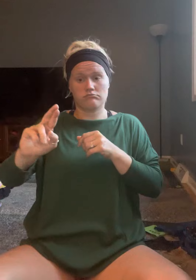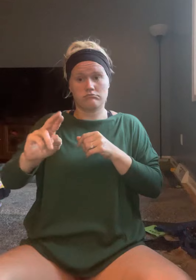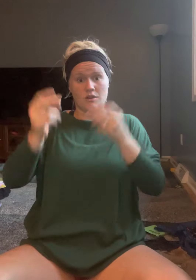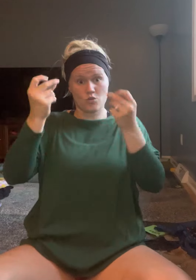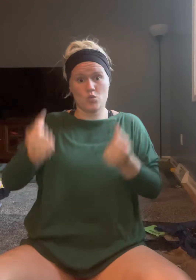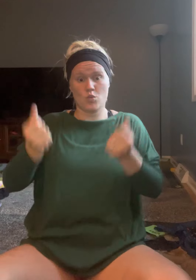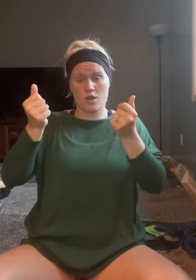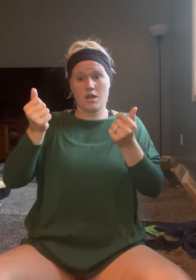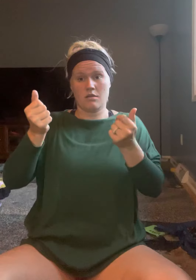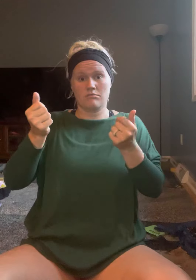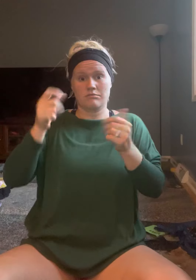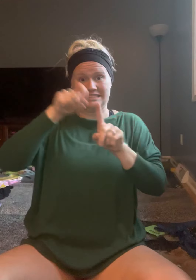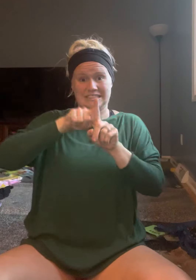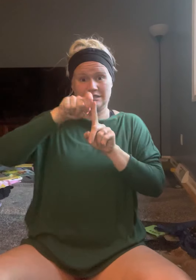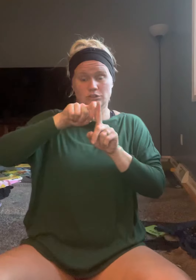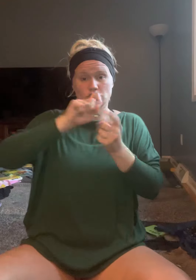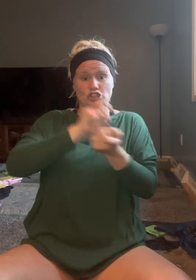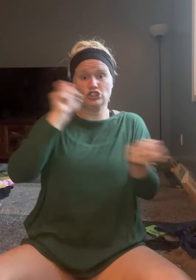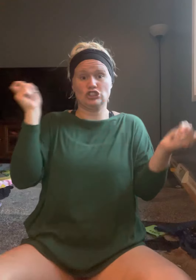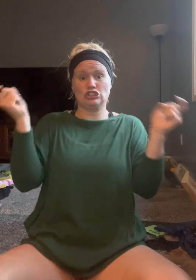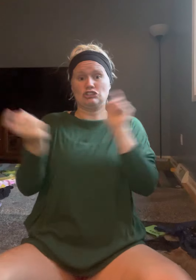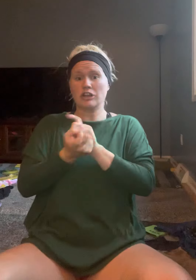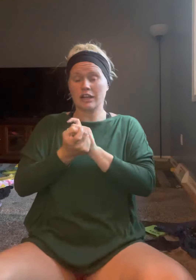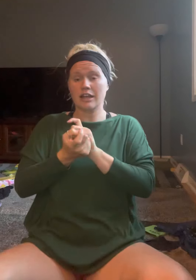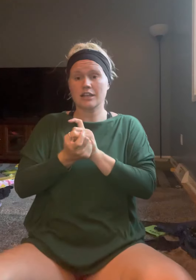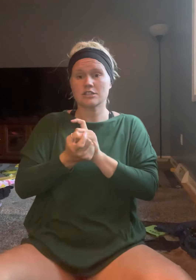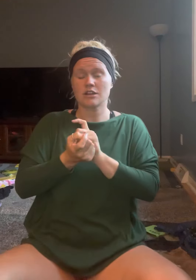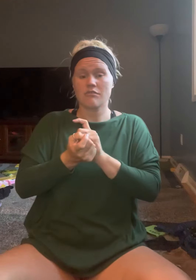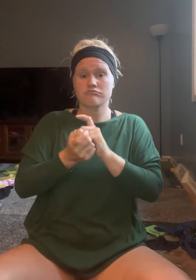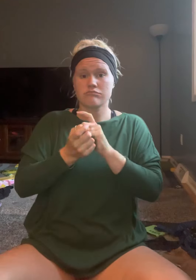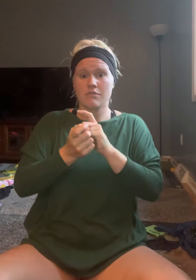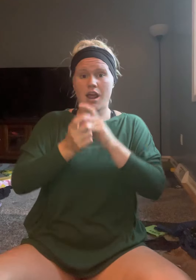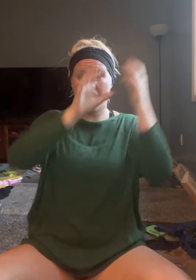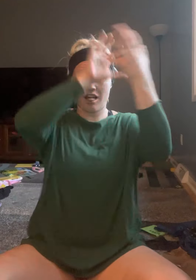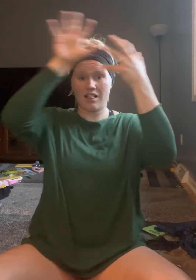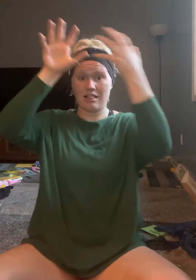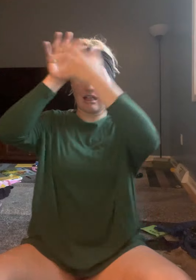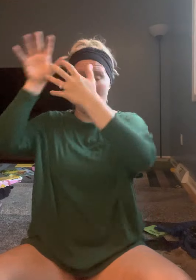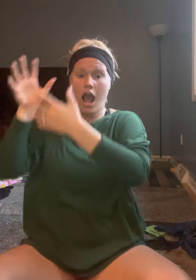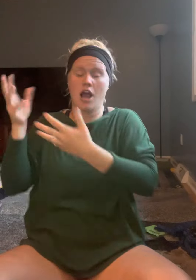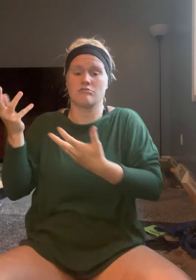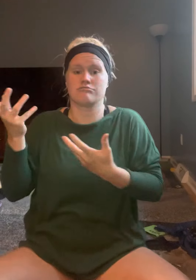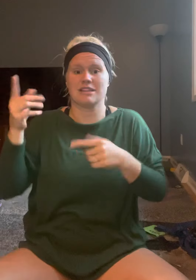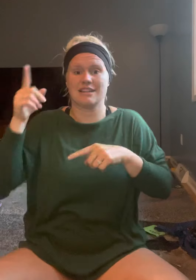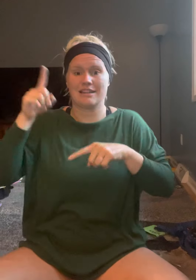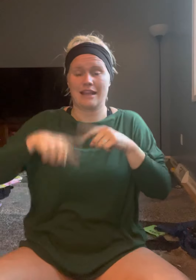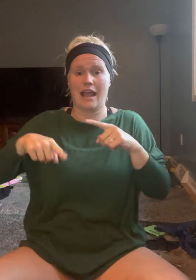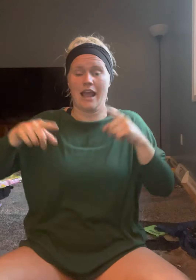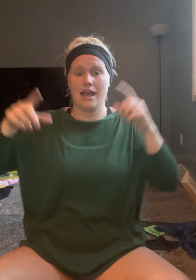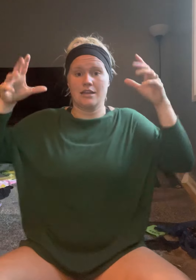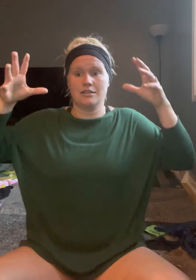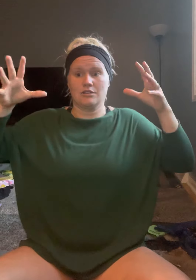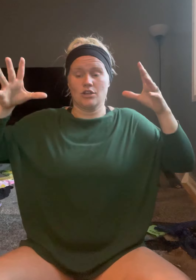a cloud can't hold as much water vapor as it could before, and then it rains. Another thing to use to describe